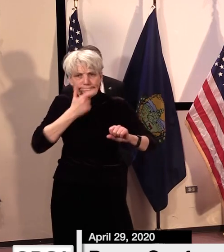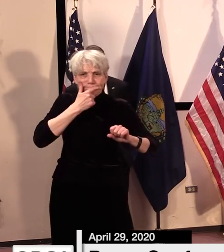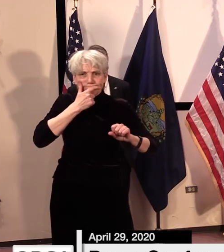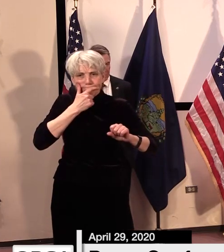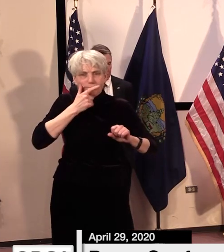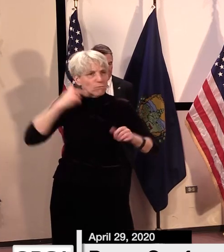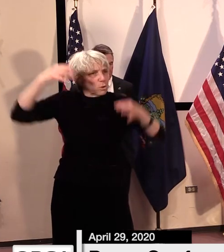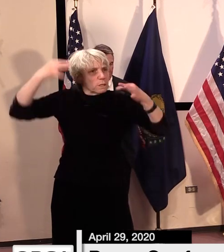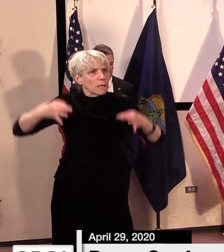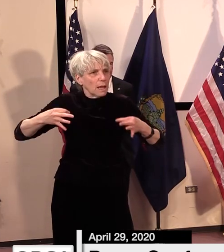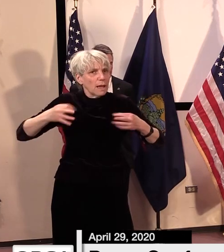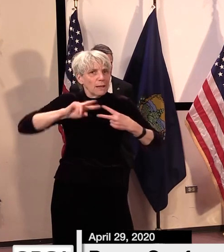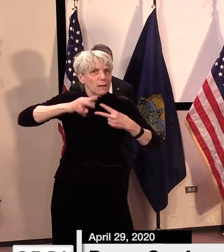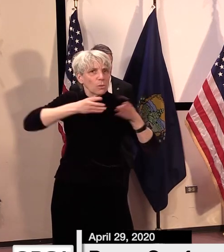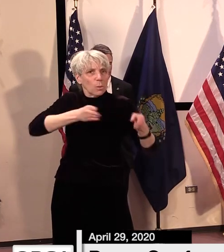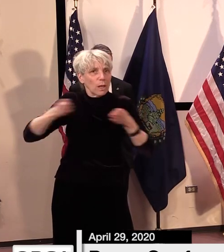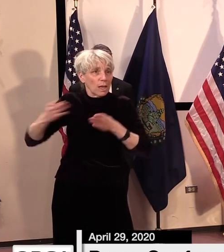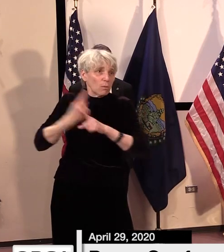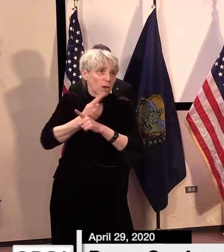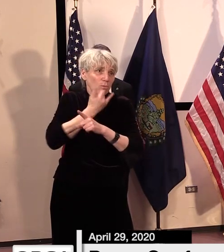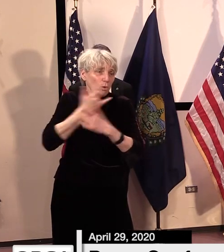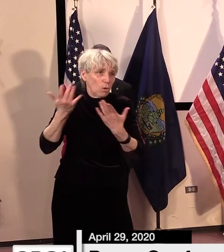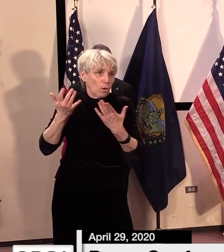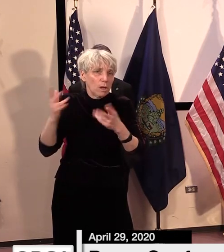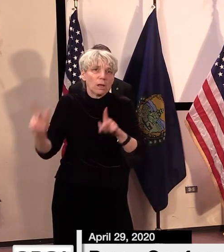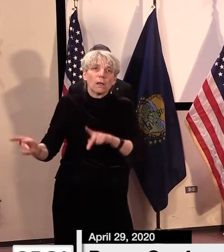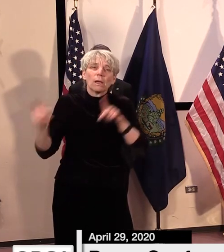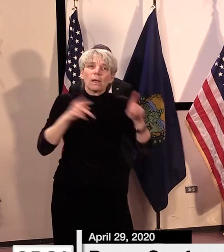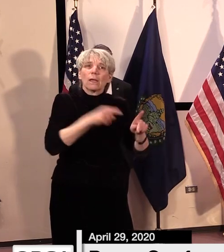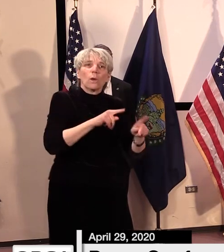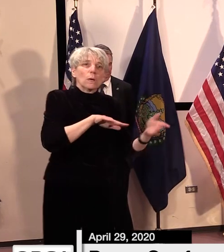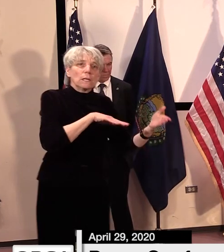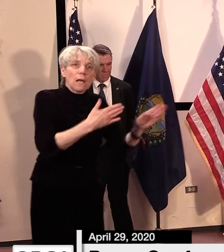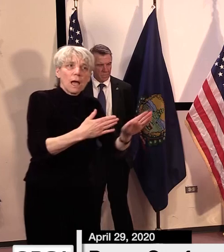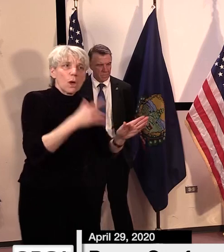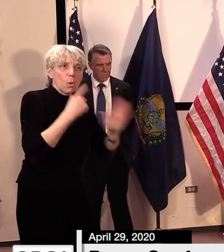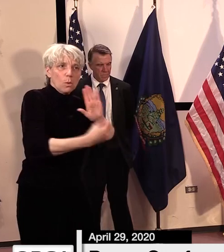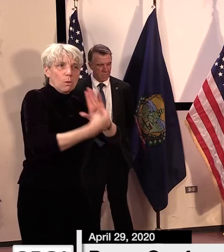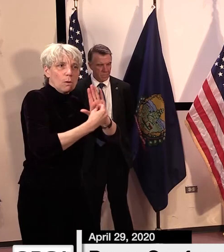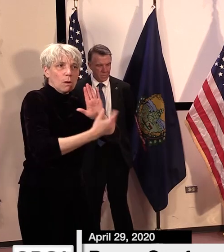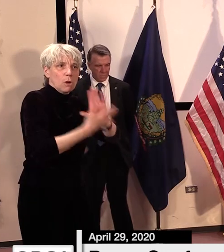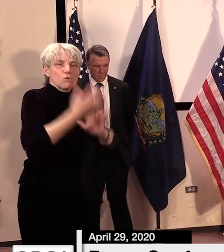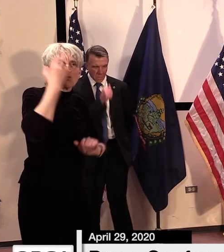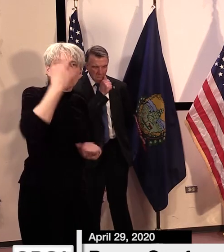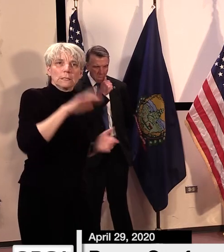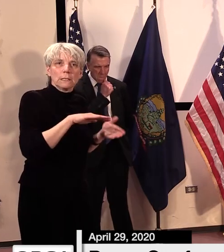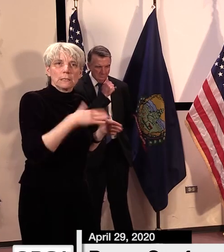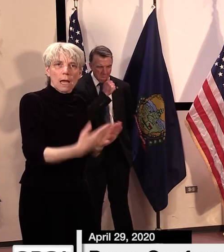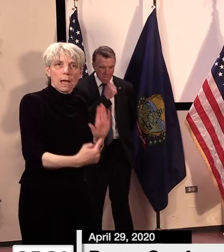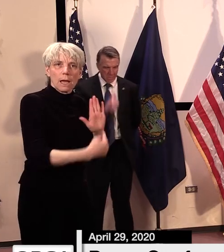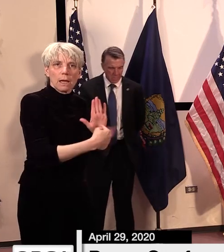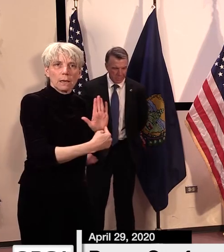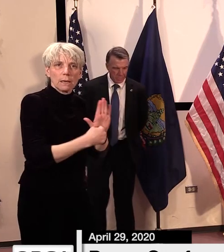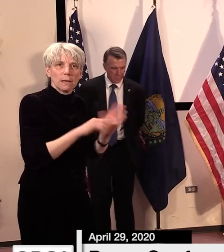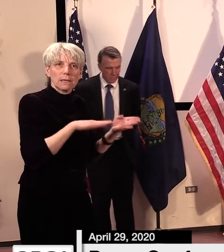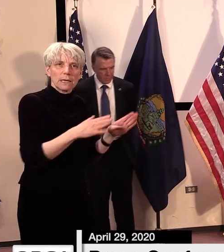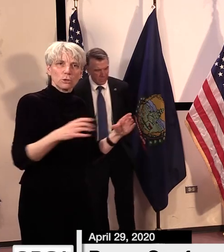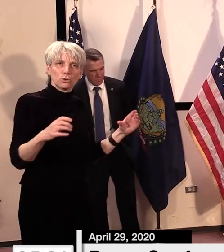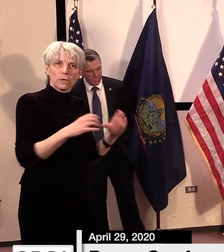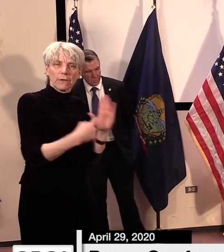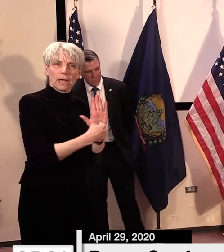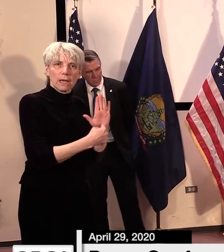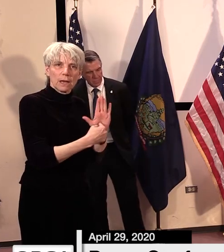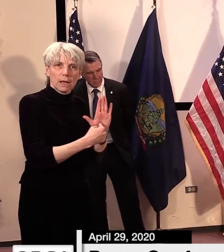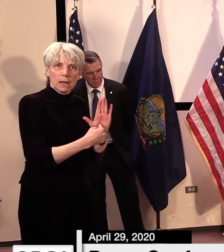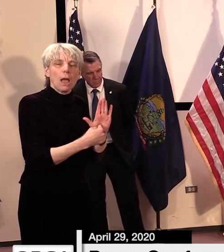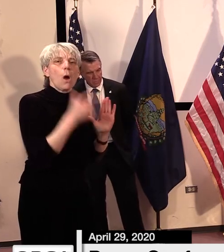professional about what goes on the death certificate. And so the death certificate will clearly have the terminal illness on it,